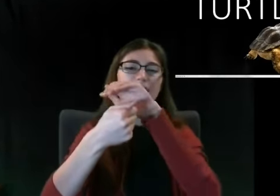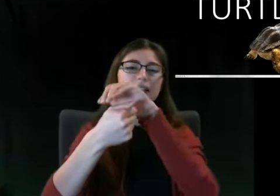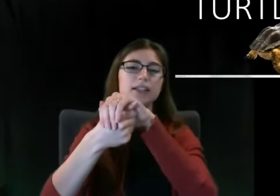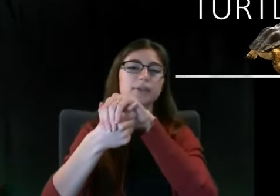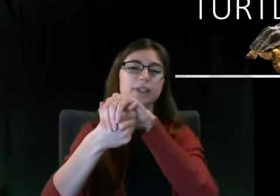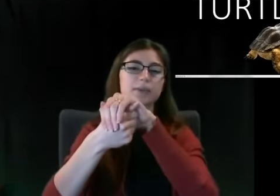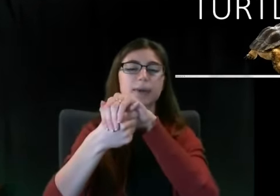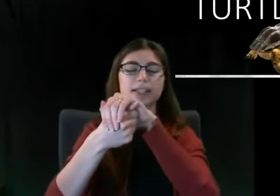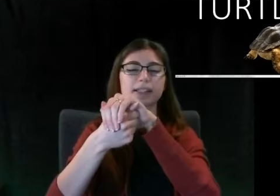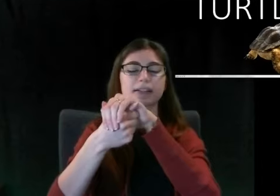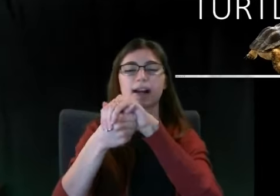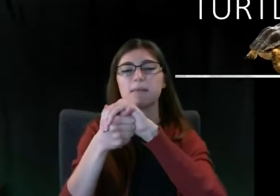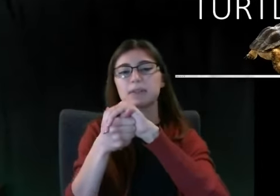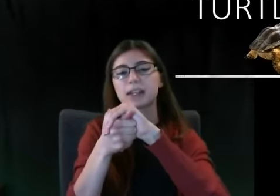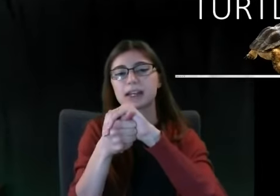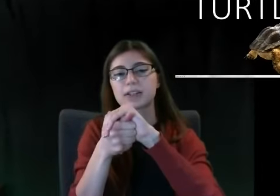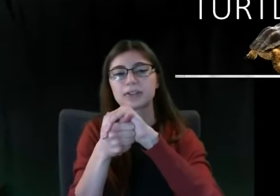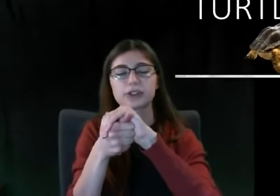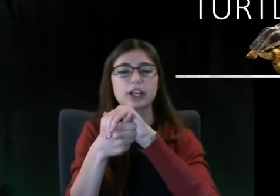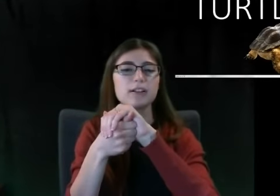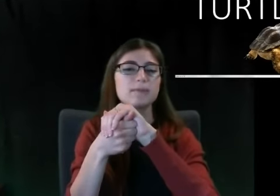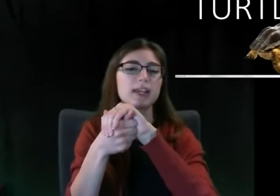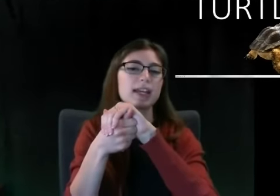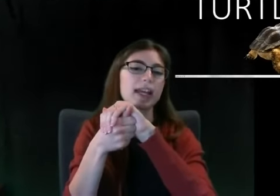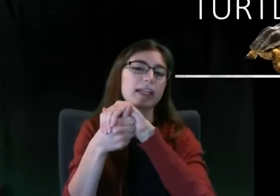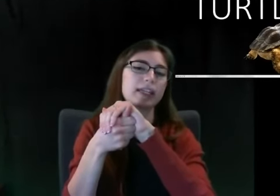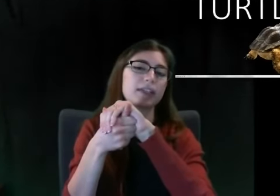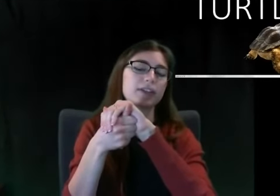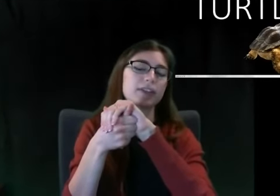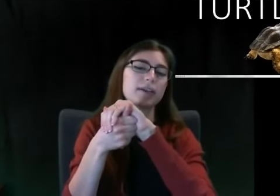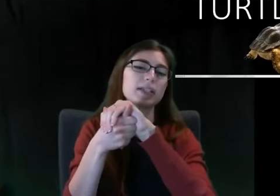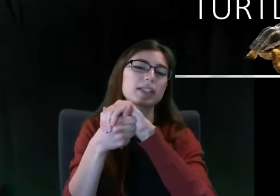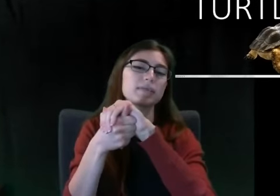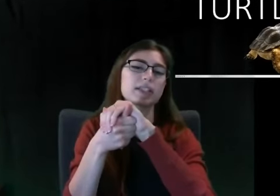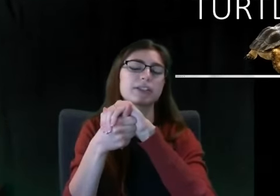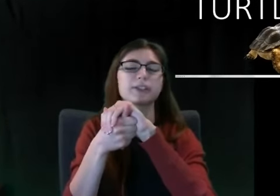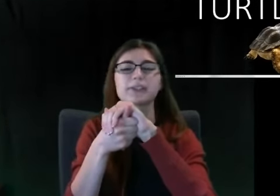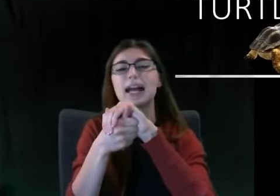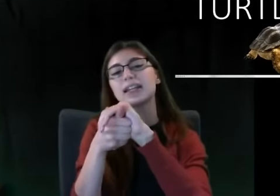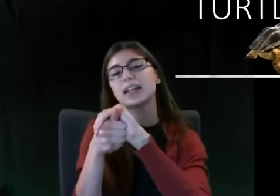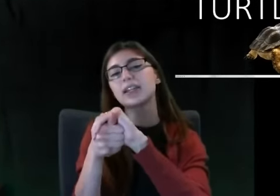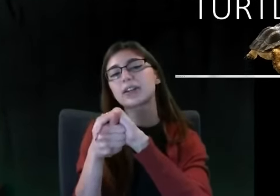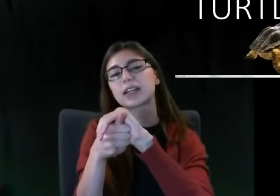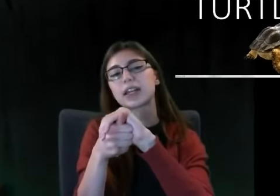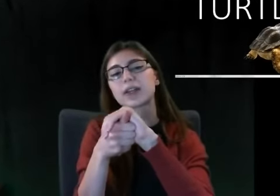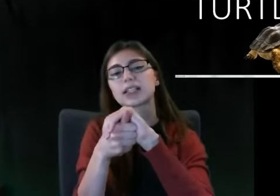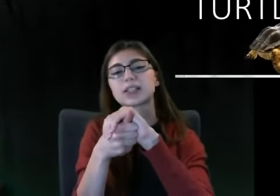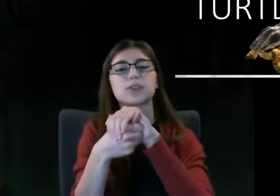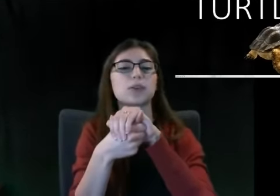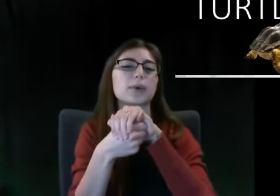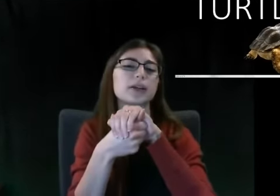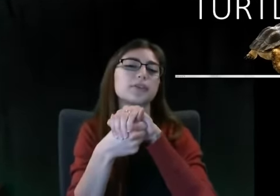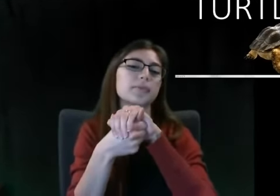is going to rest on top like a turtle's shell. And then your thumb is going to be the turtle's head, and you're going to give it a little wiggle back and